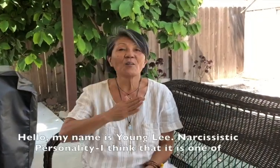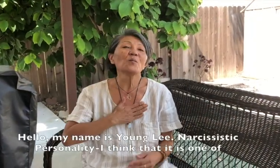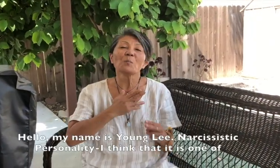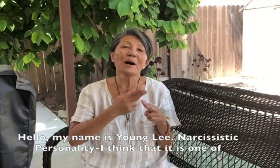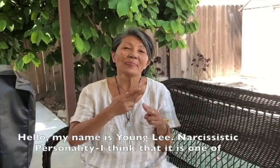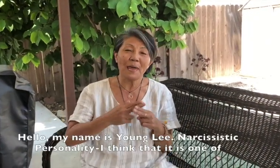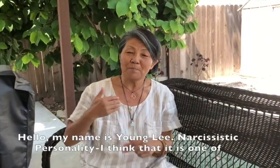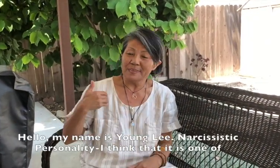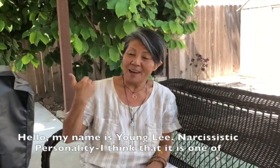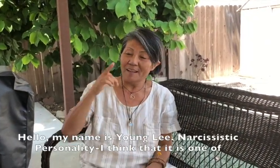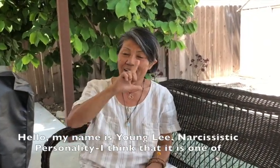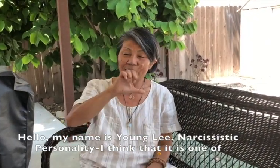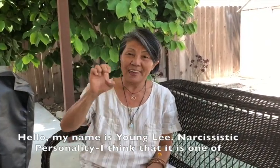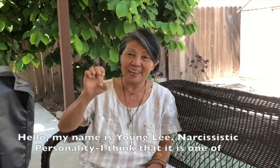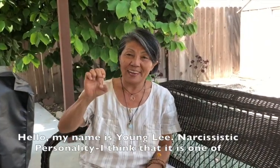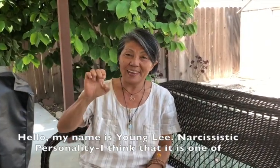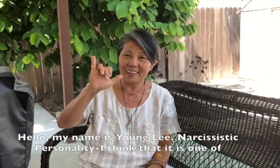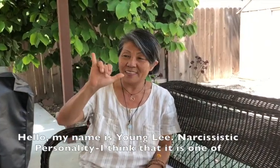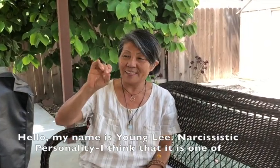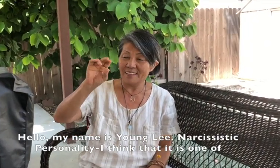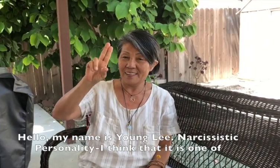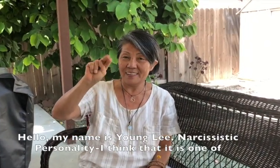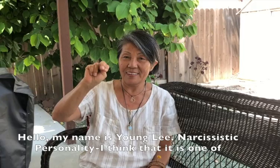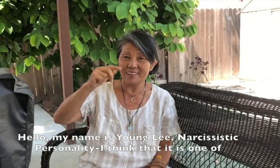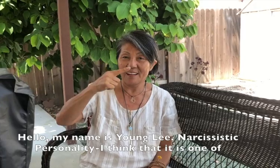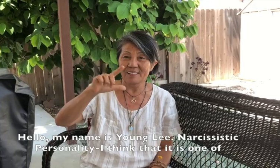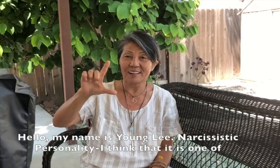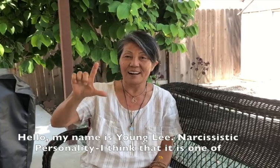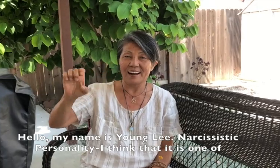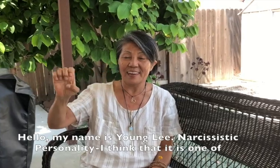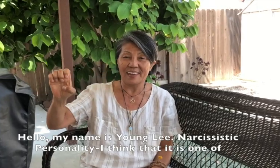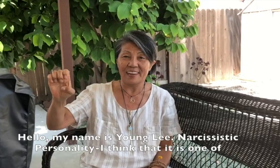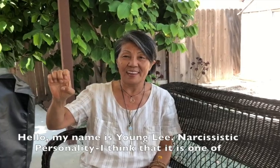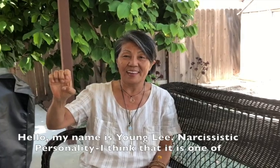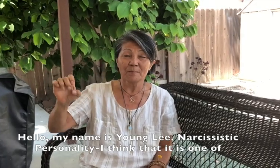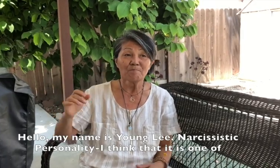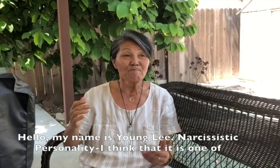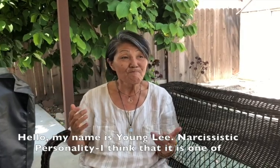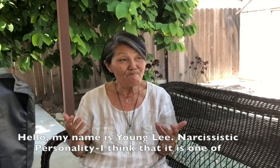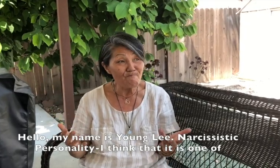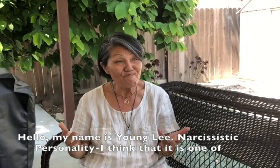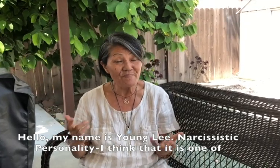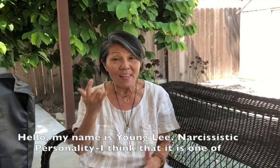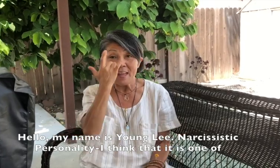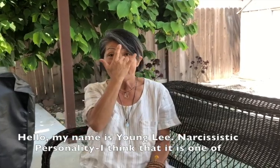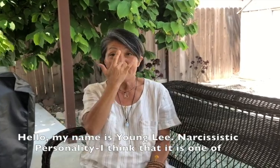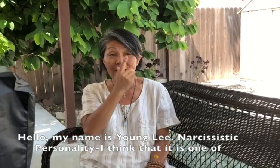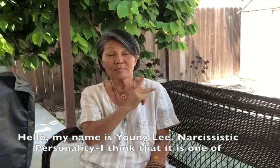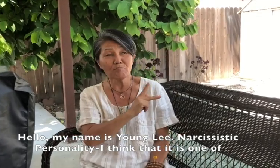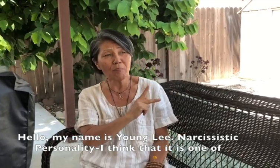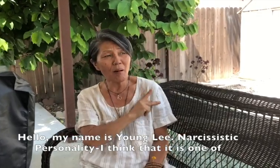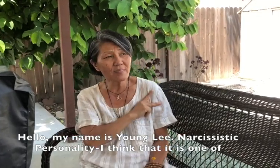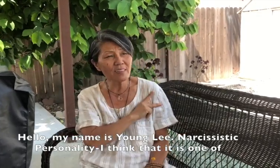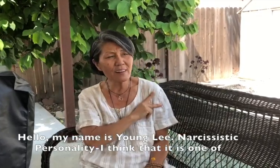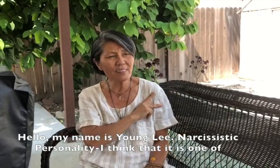Hello, my name is Young Lee. Narcissistic personality, I think, is one